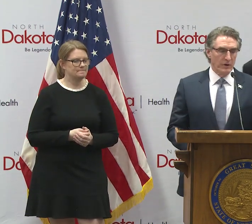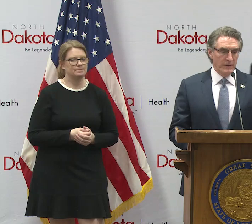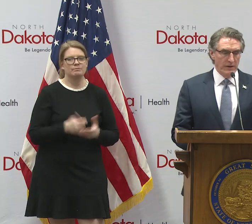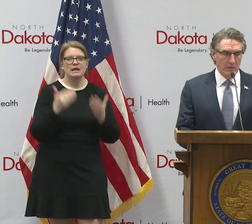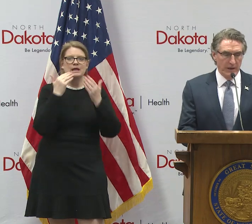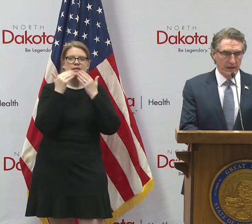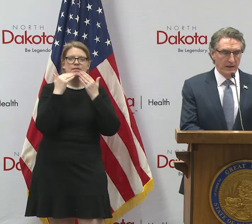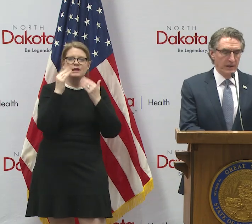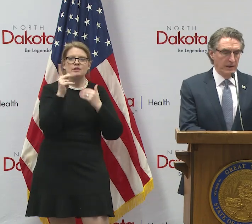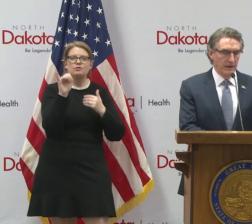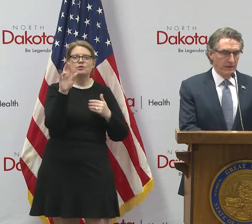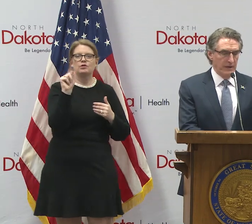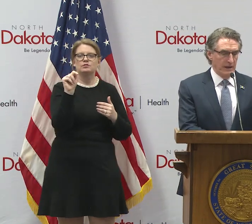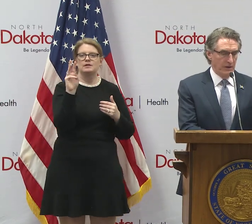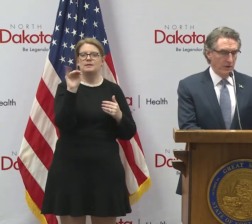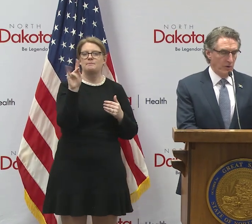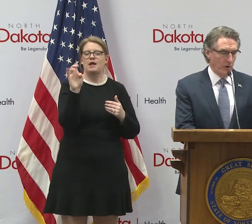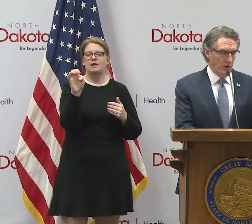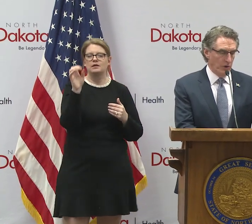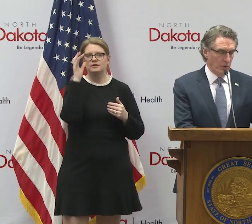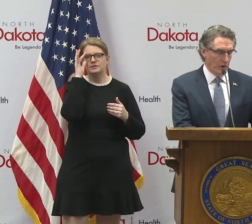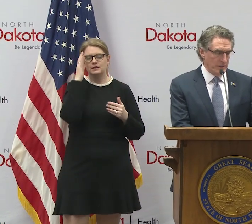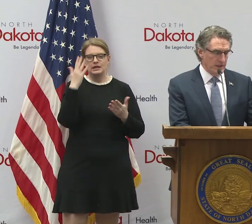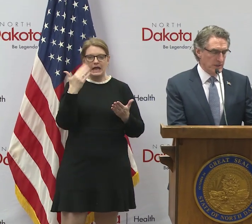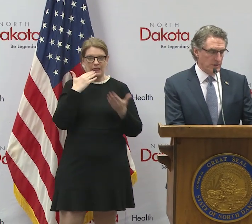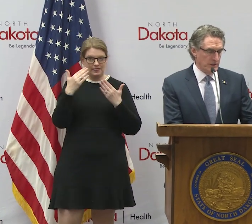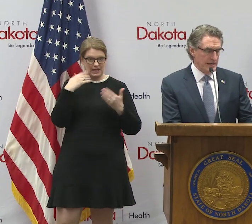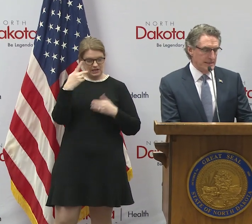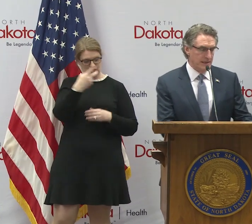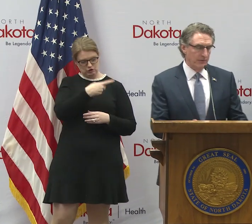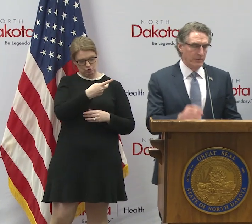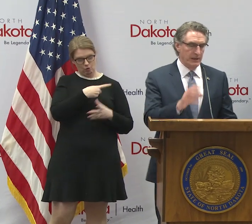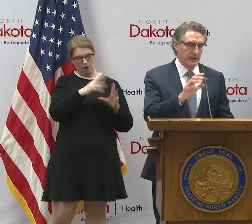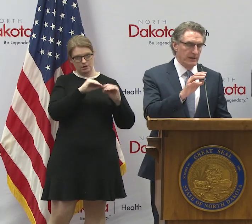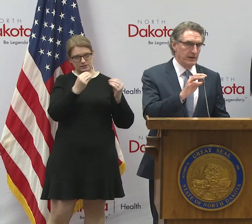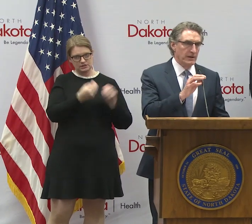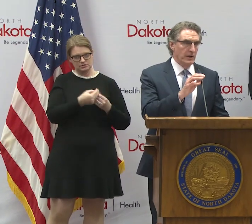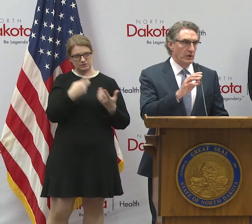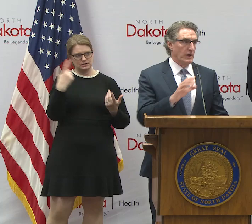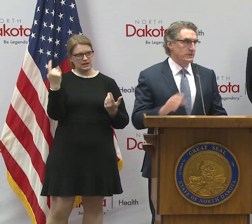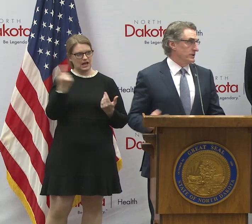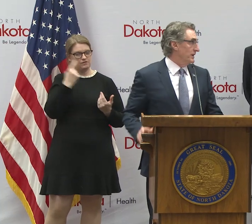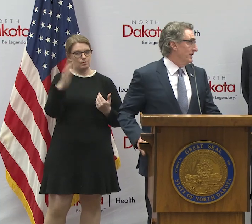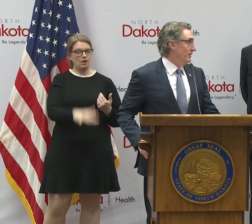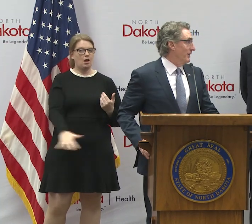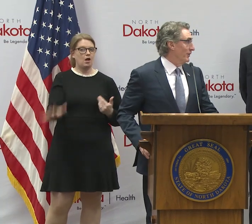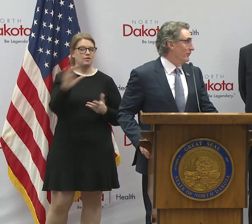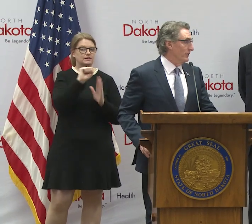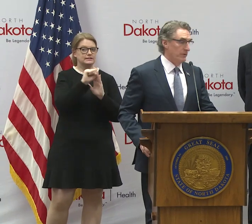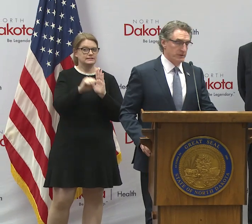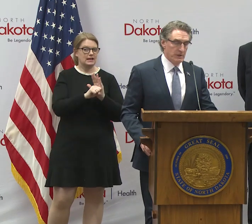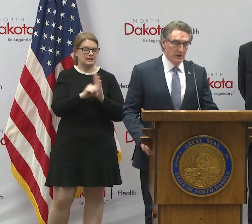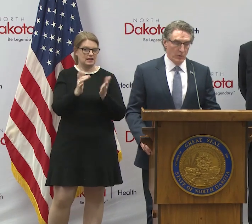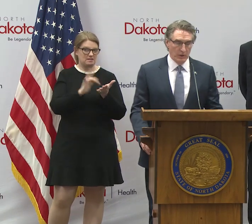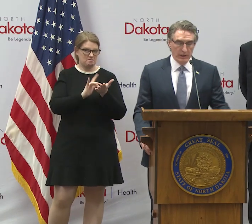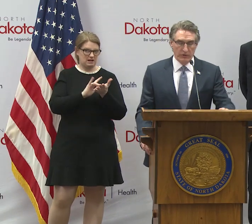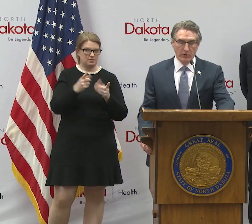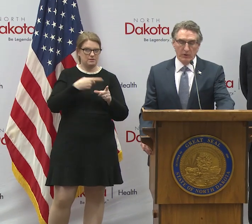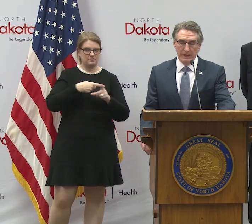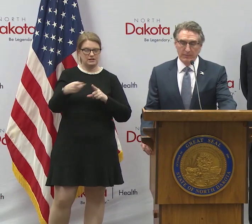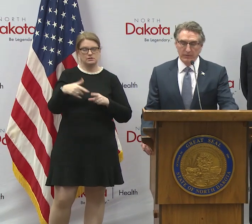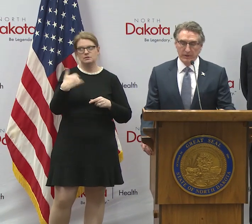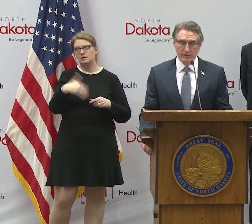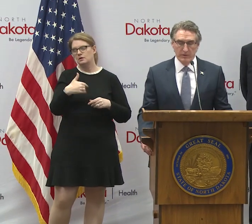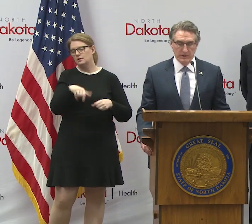Thank you, Curt. Thank you, Mike. And thank you to your organizations, and thanks to everybody across the state in the medical field that's working